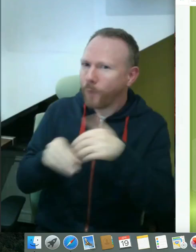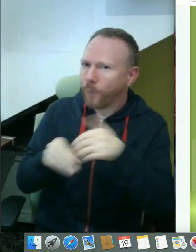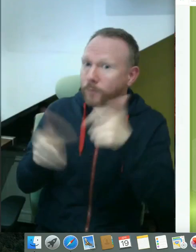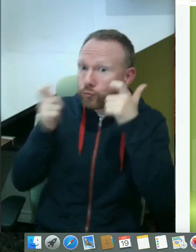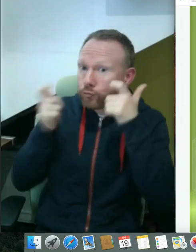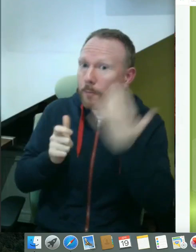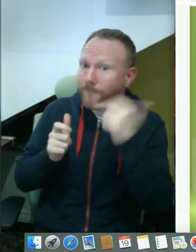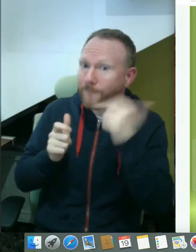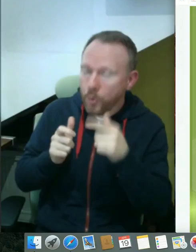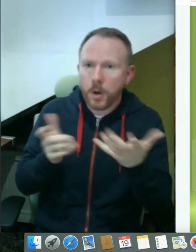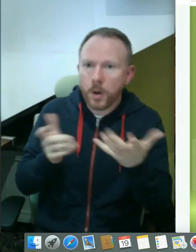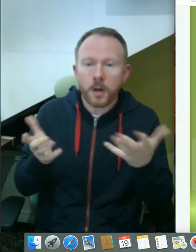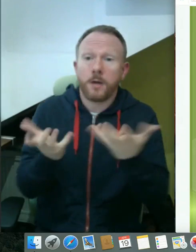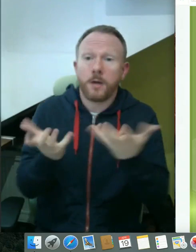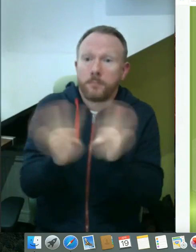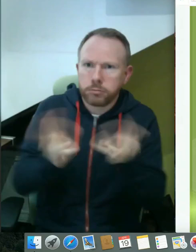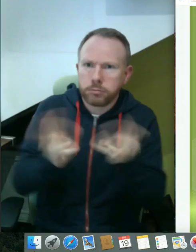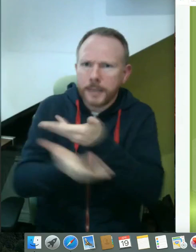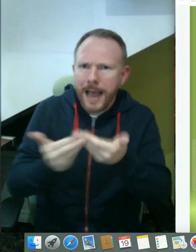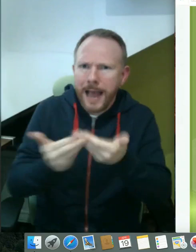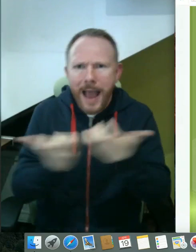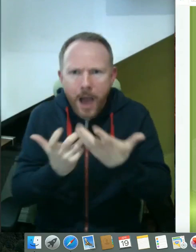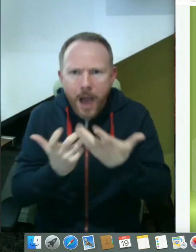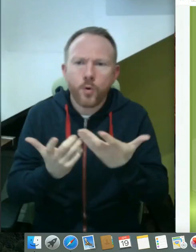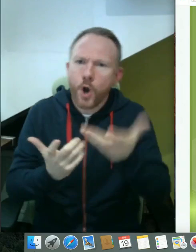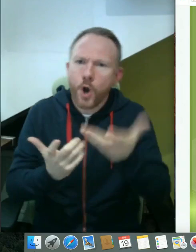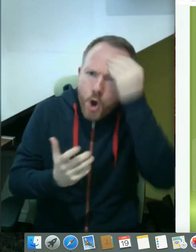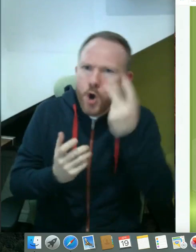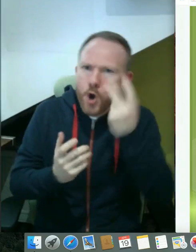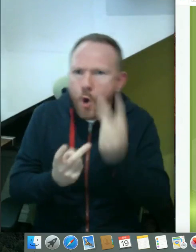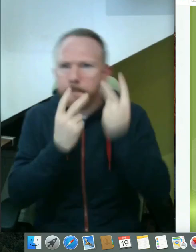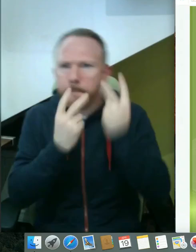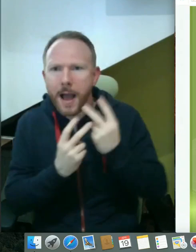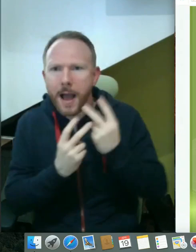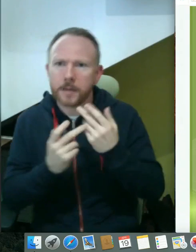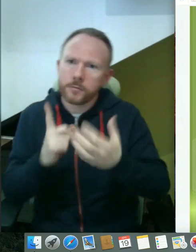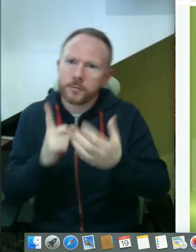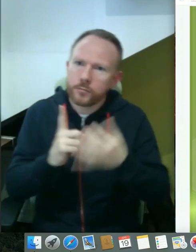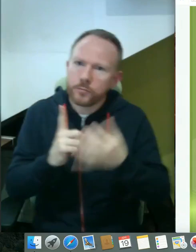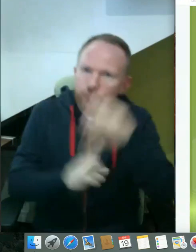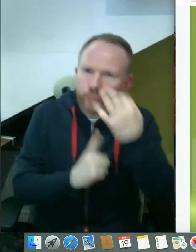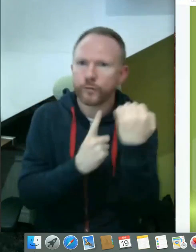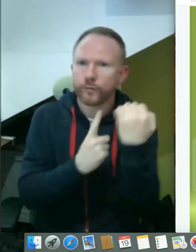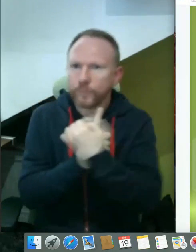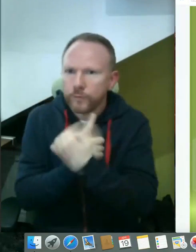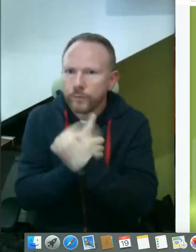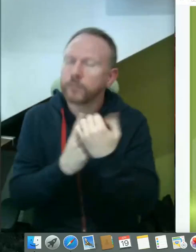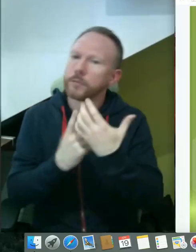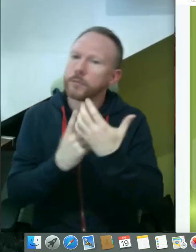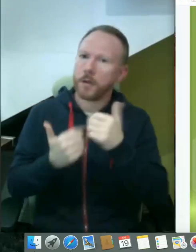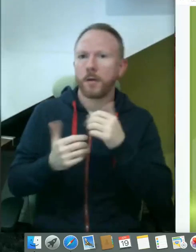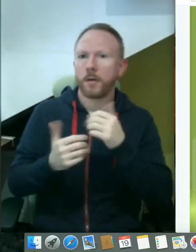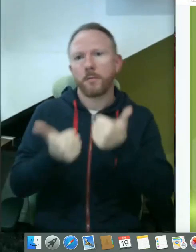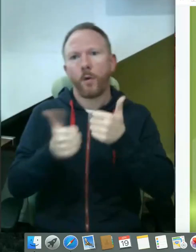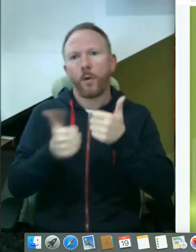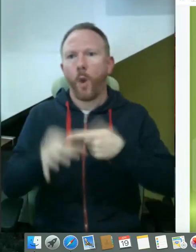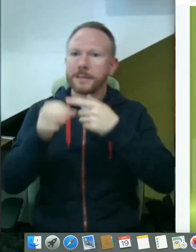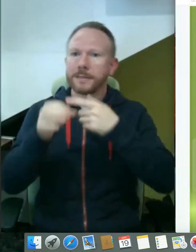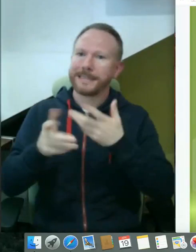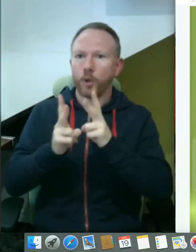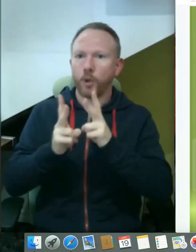learned or could be learned to take forward into the future and improve on practices.